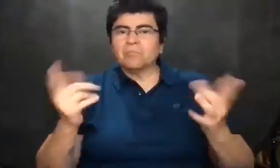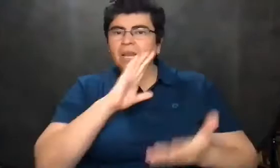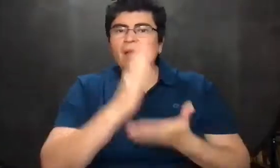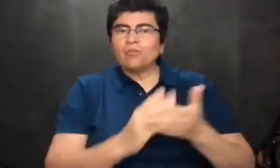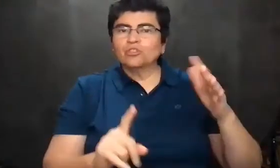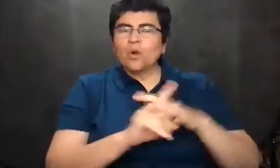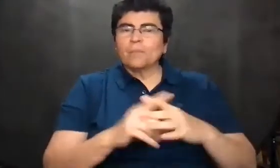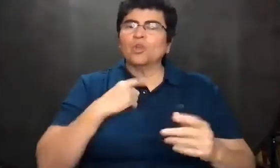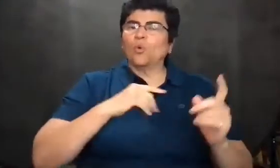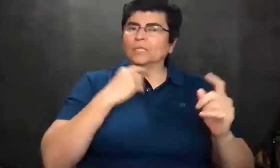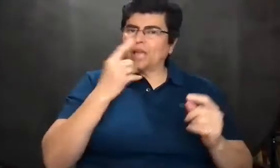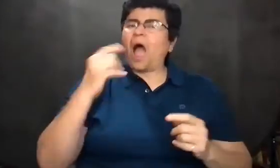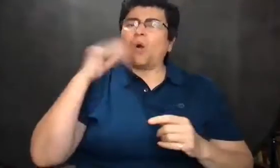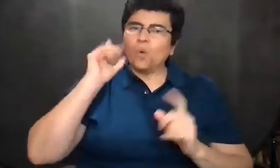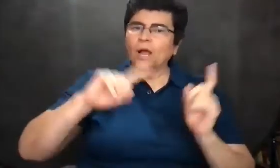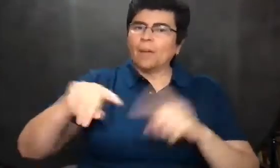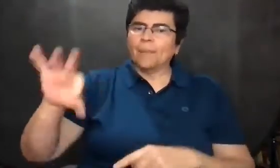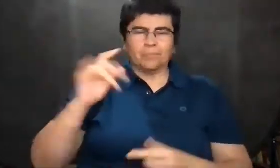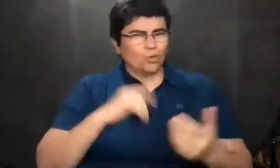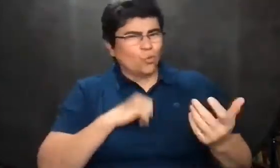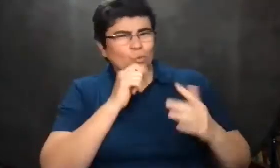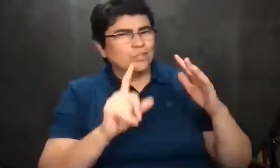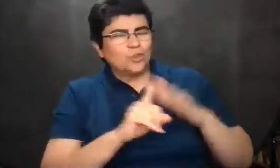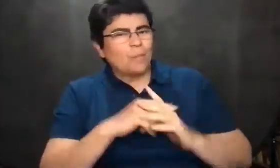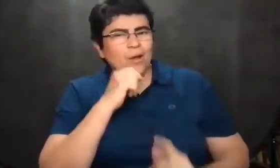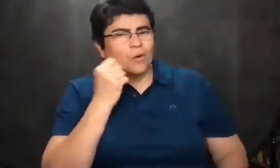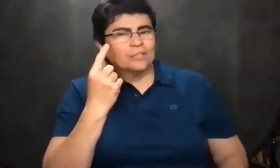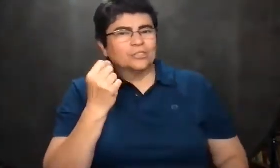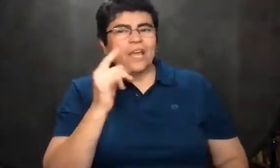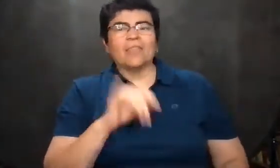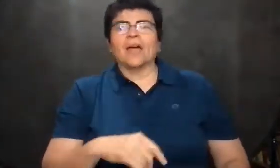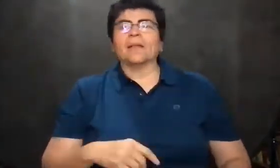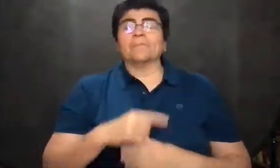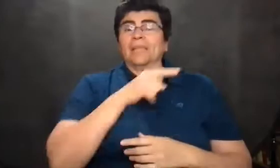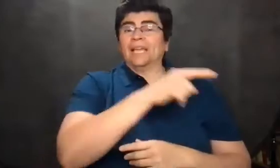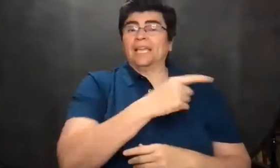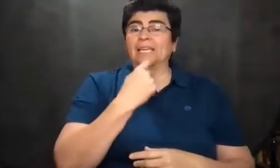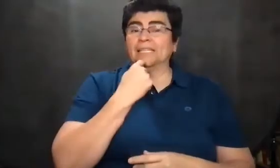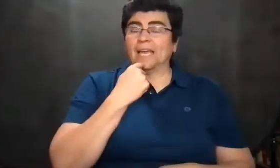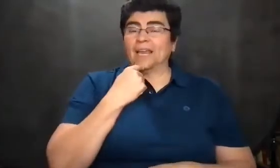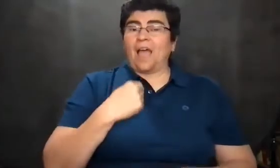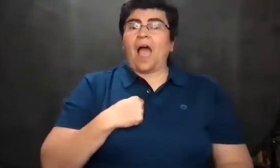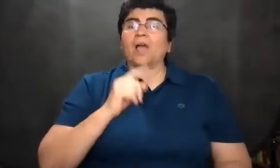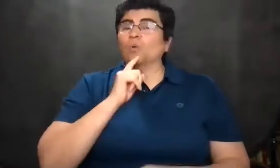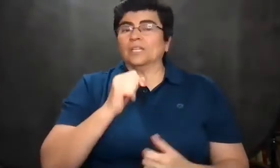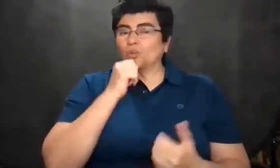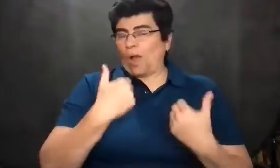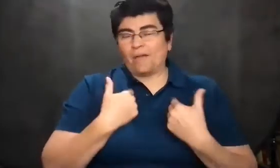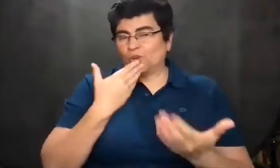and tell them you were going to pick them up, but then you wouldn't show up. I don't understand." And he said to me, he said, "I really don't have a good excuse, but this is what it